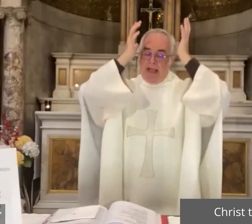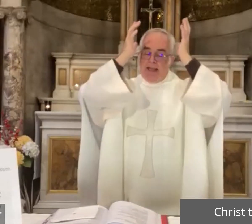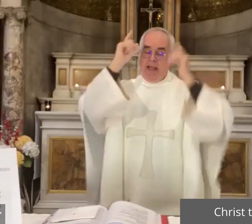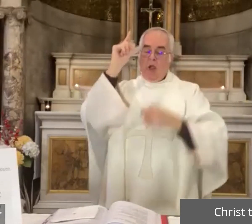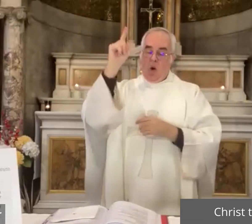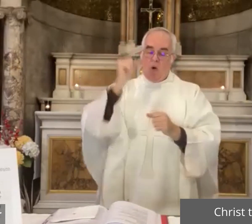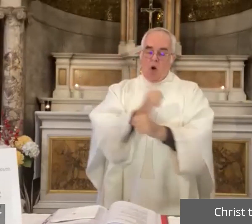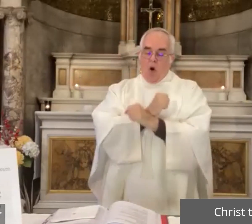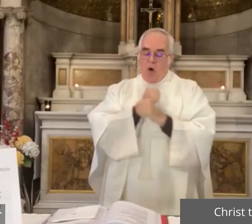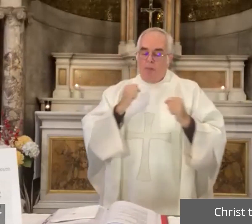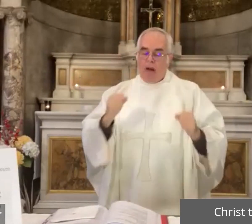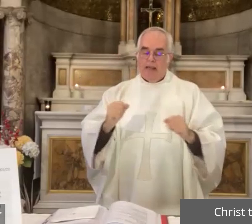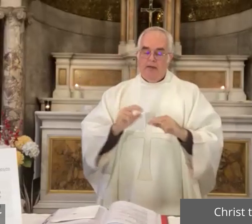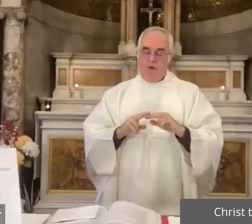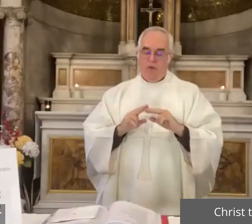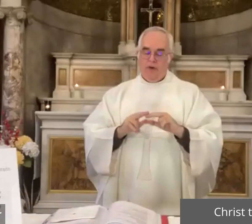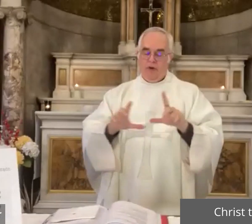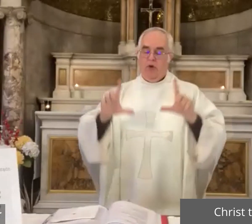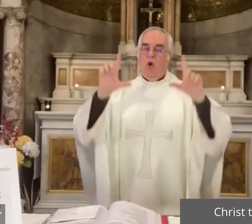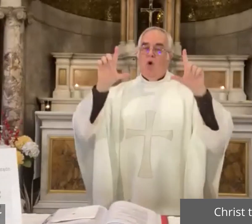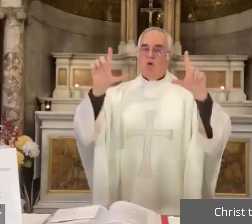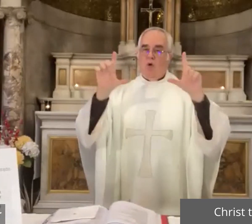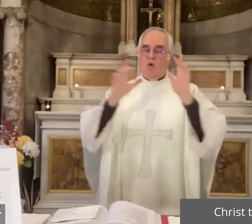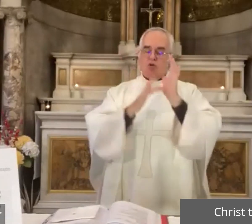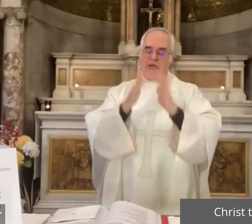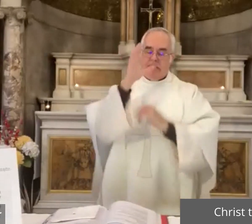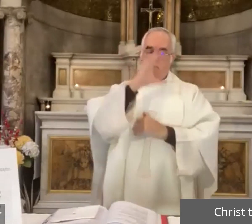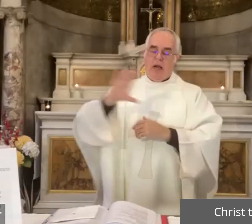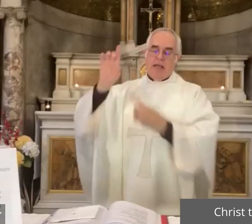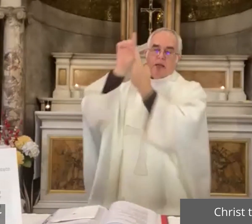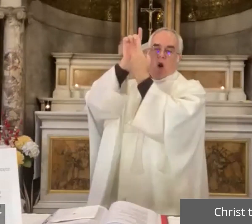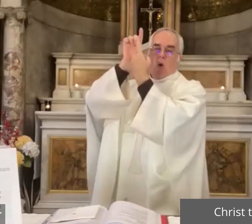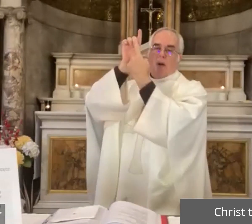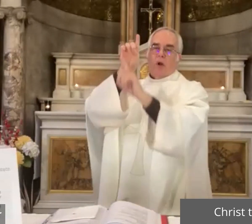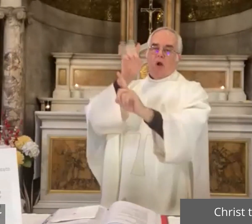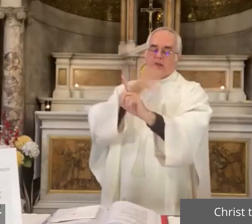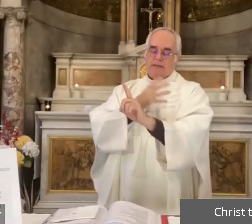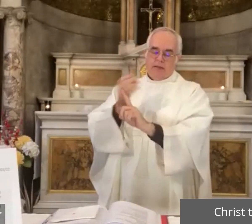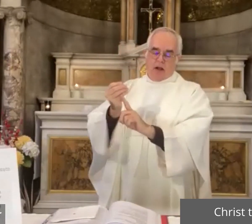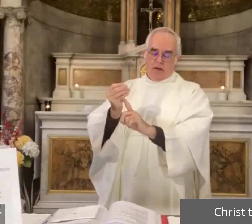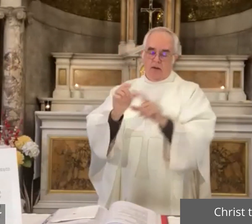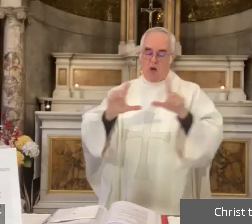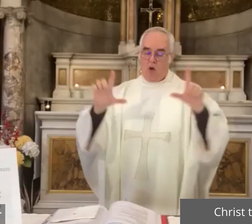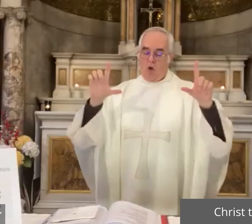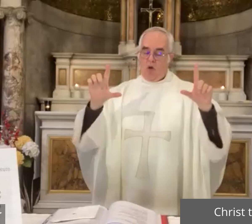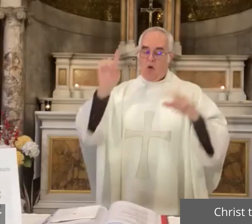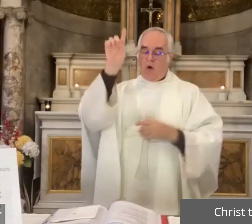Heavenly King, O God, Almighty Father, Lord Jesus Christ, only begotten